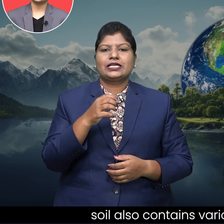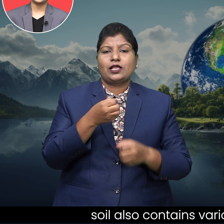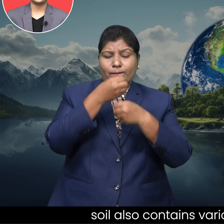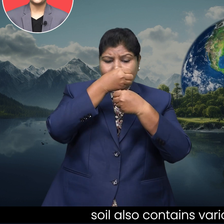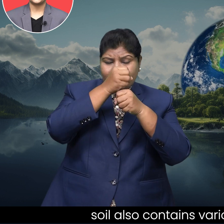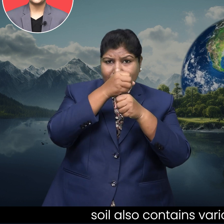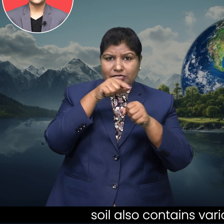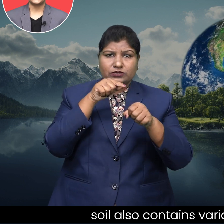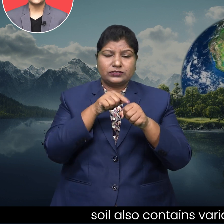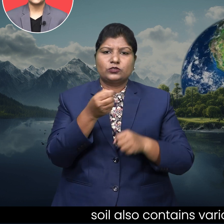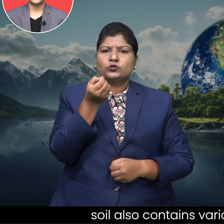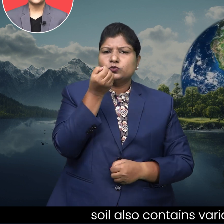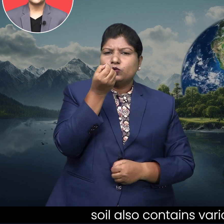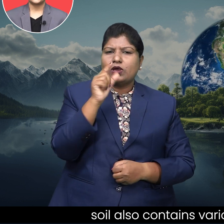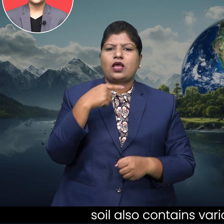microscopic life.